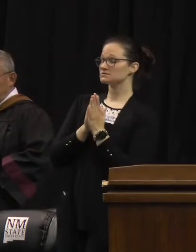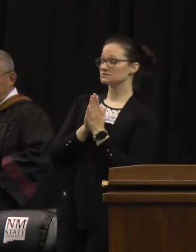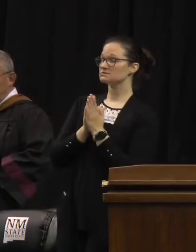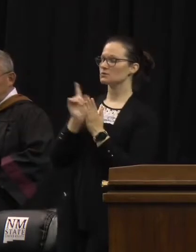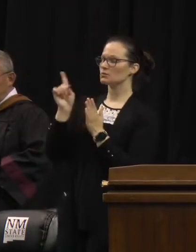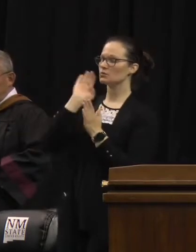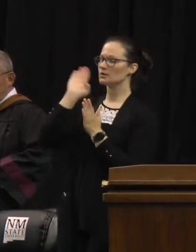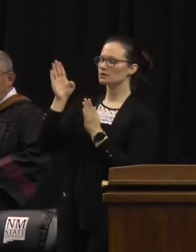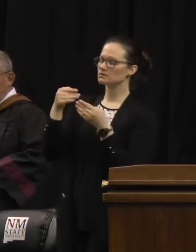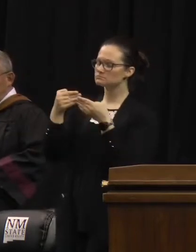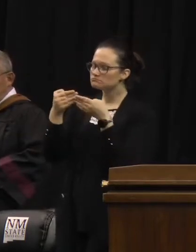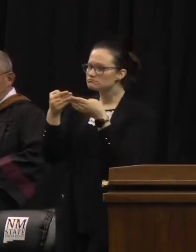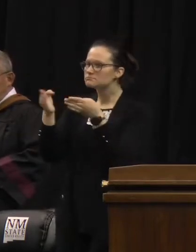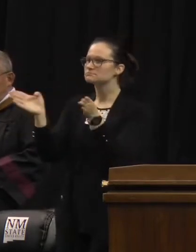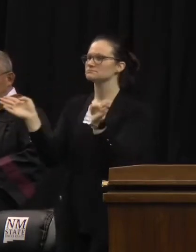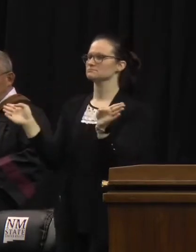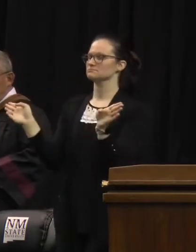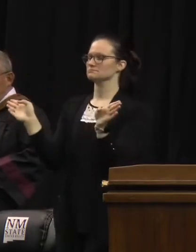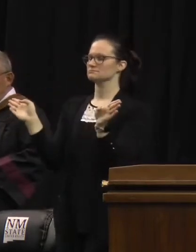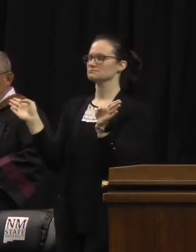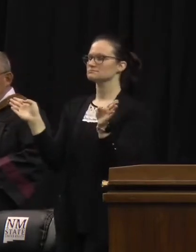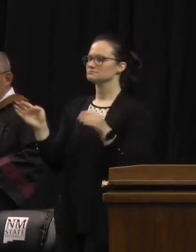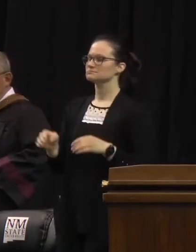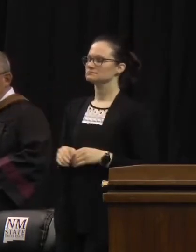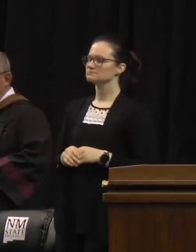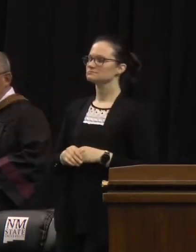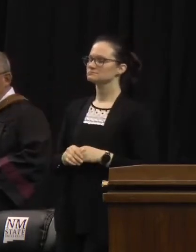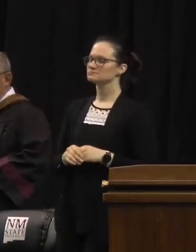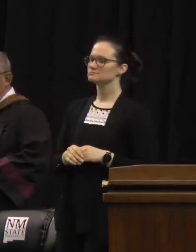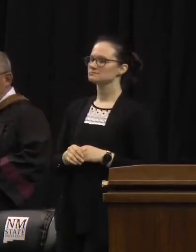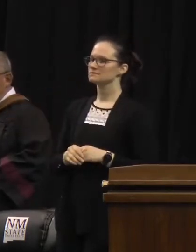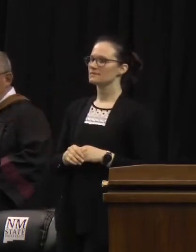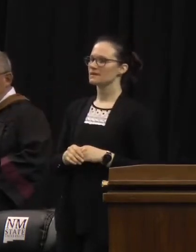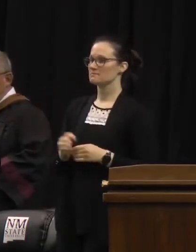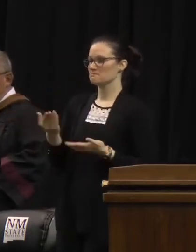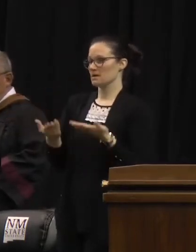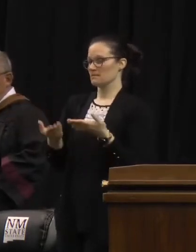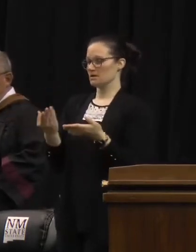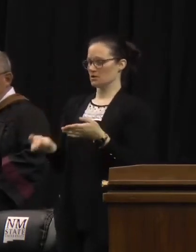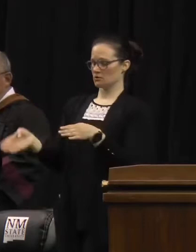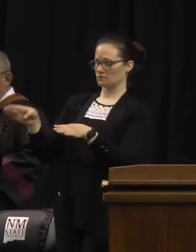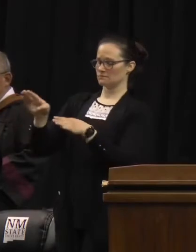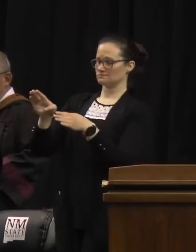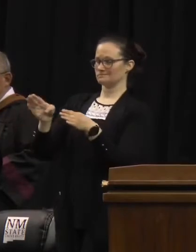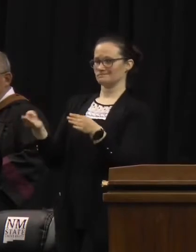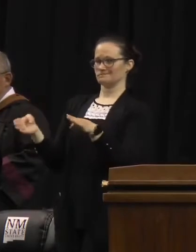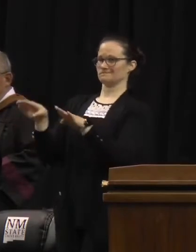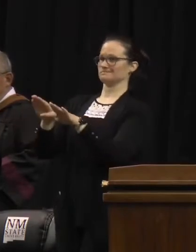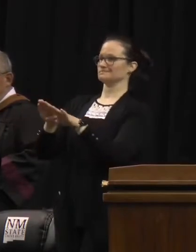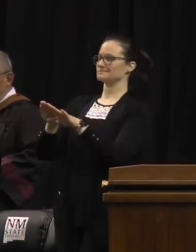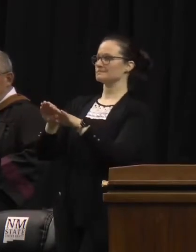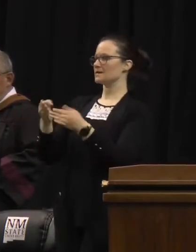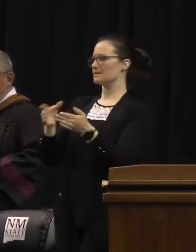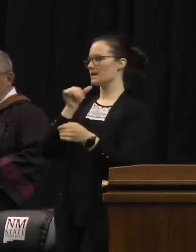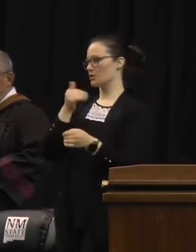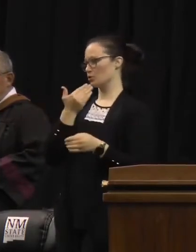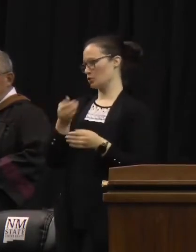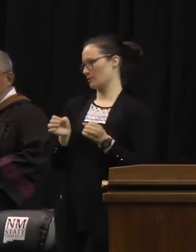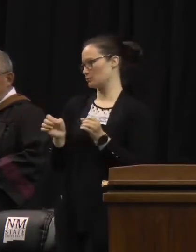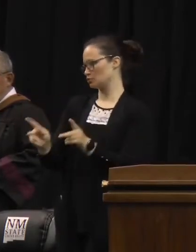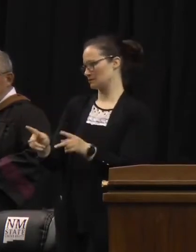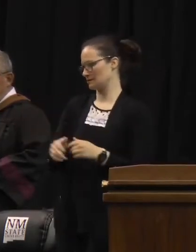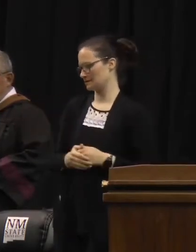open doors that need to be opened. Lord, that you close doors that need to be closed. Bless